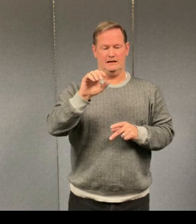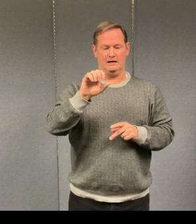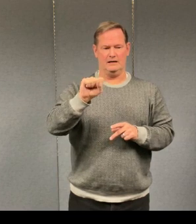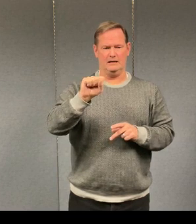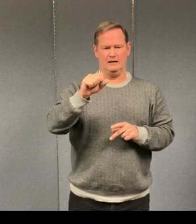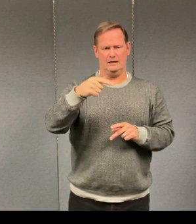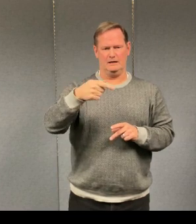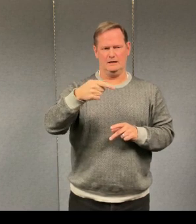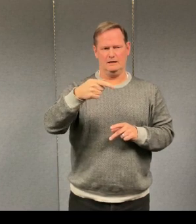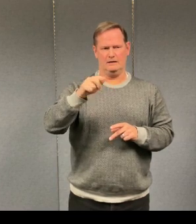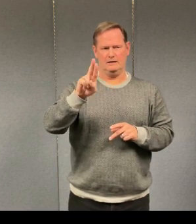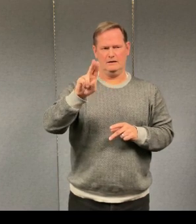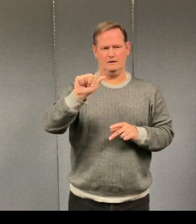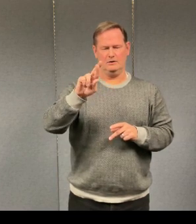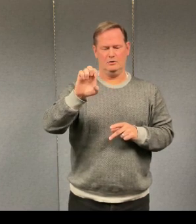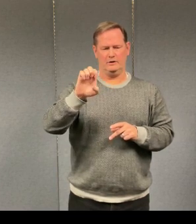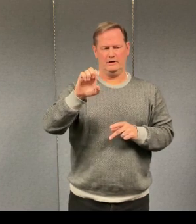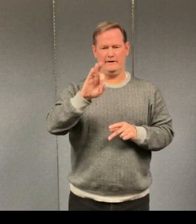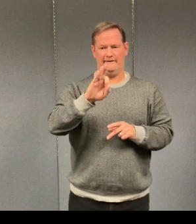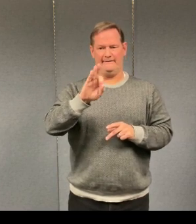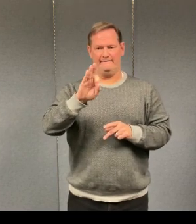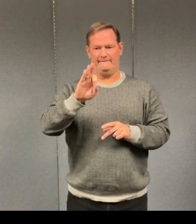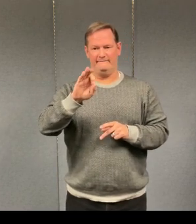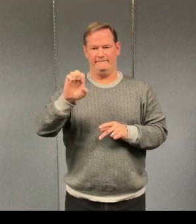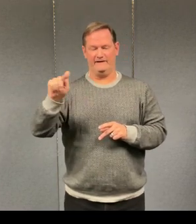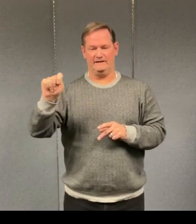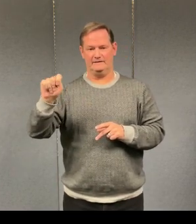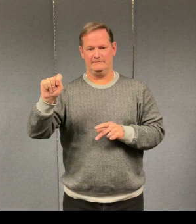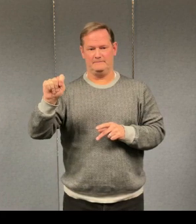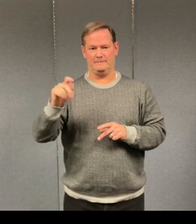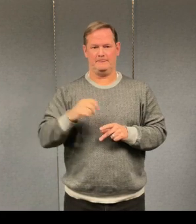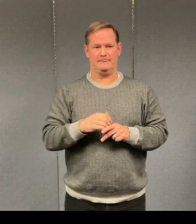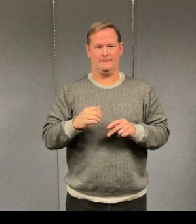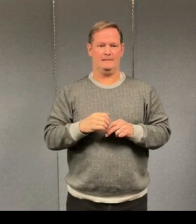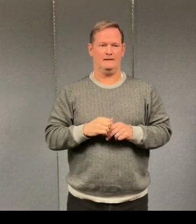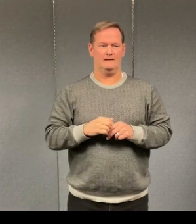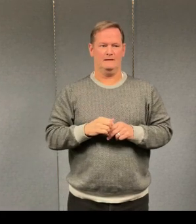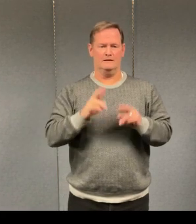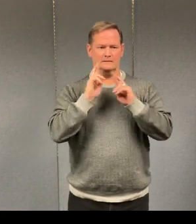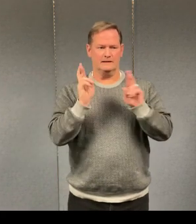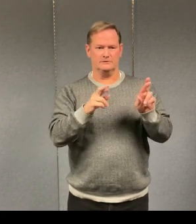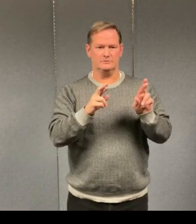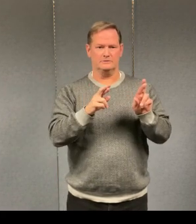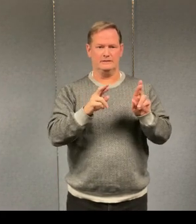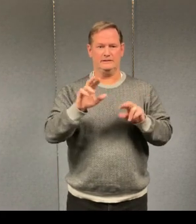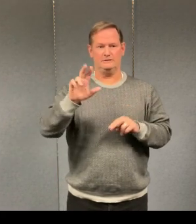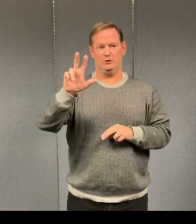need. And you're right, the answer is 320 square feet.